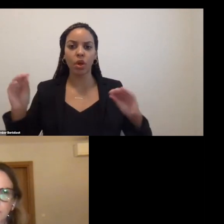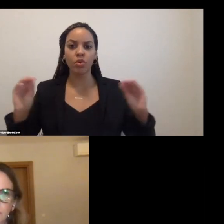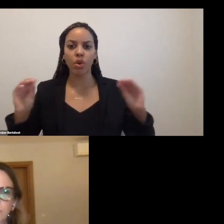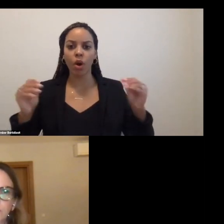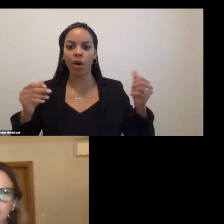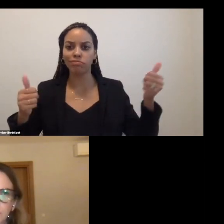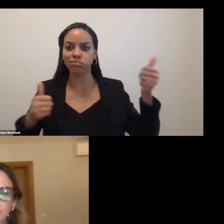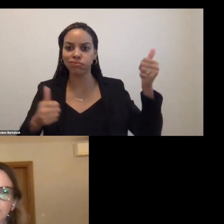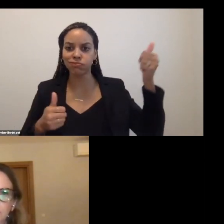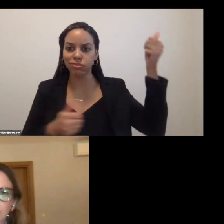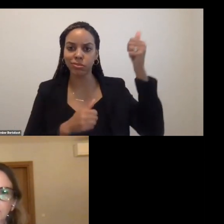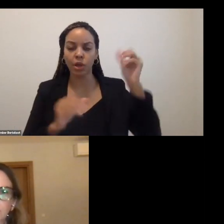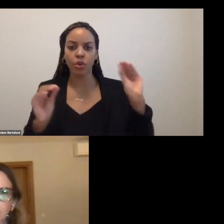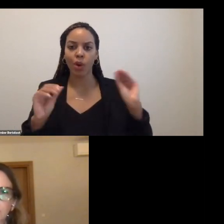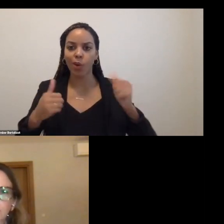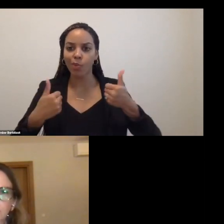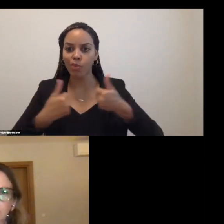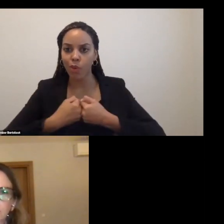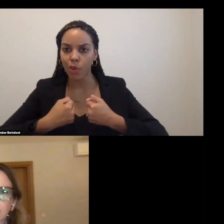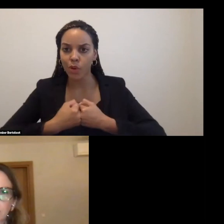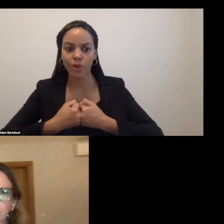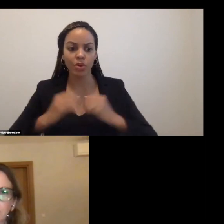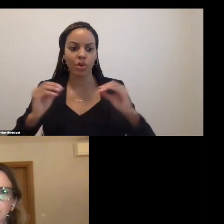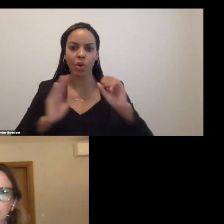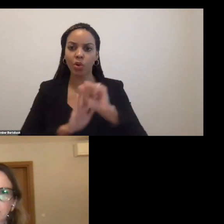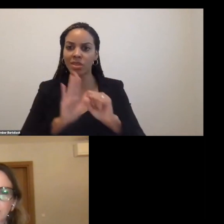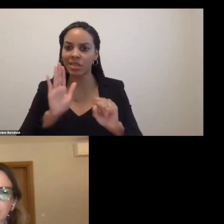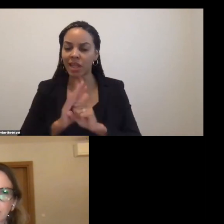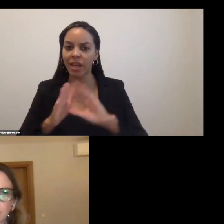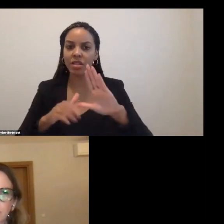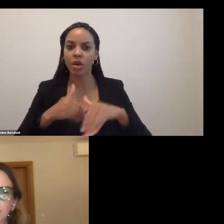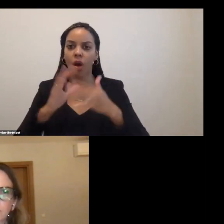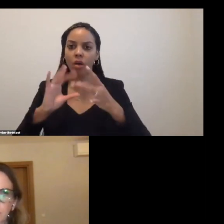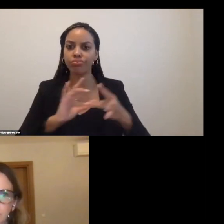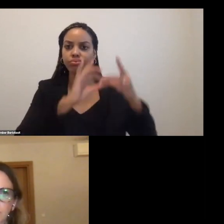and borders. And suddenly the pandemic raised up